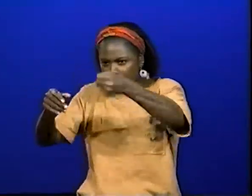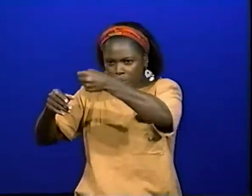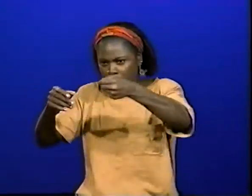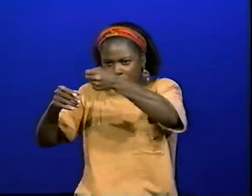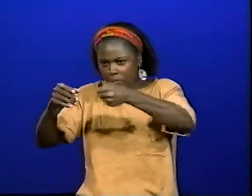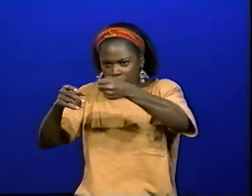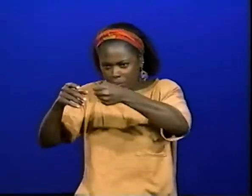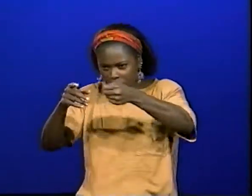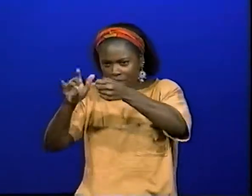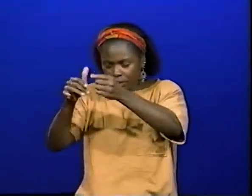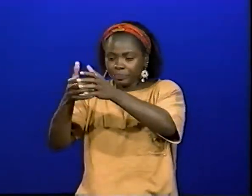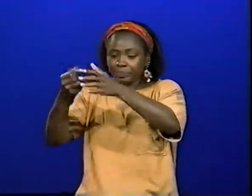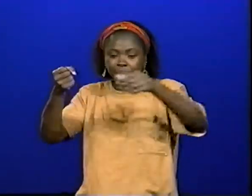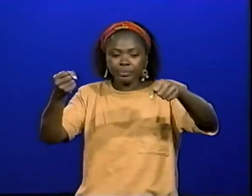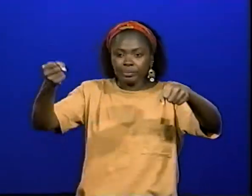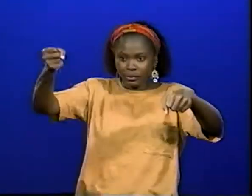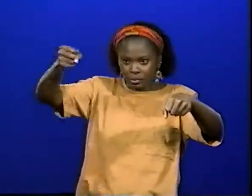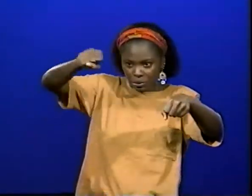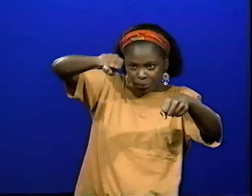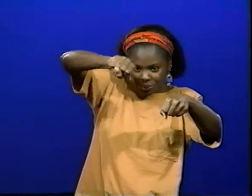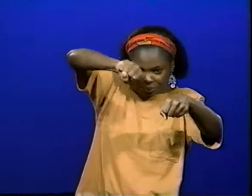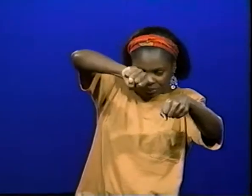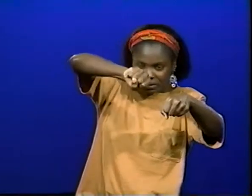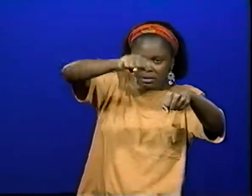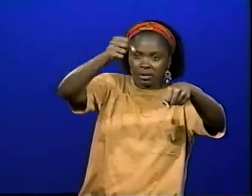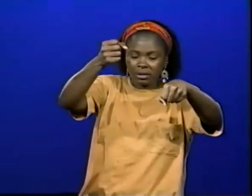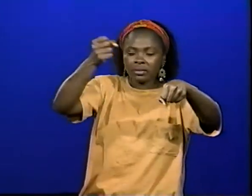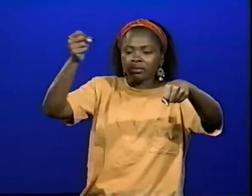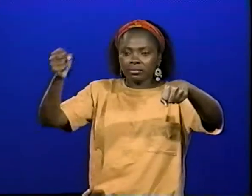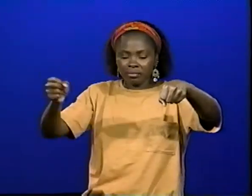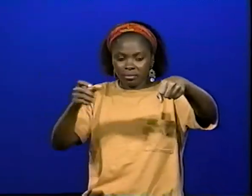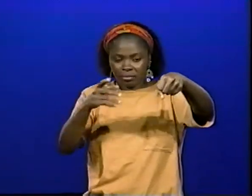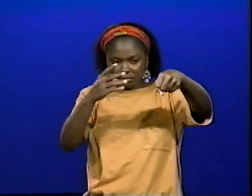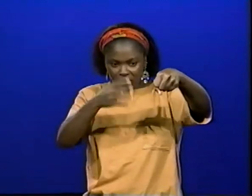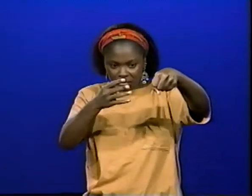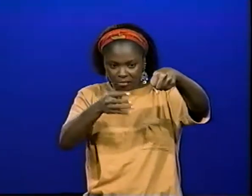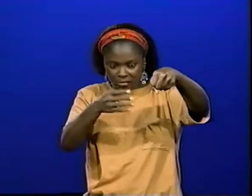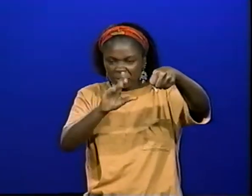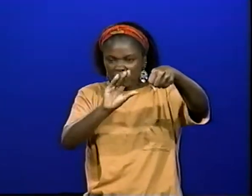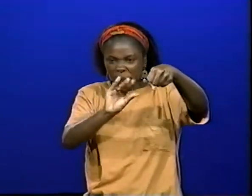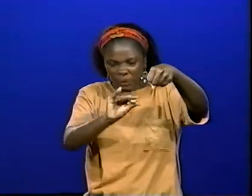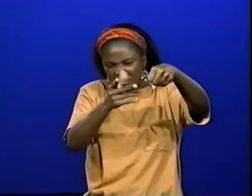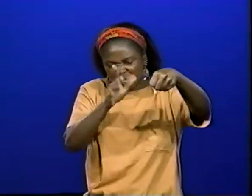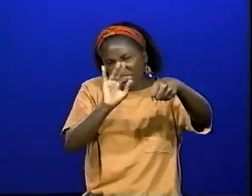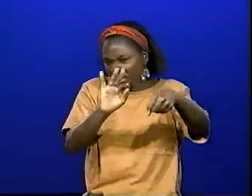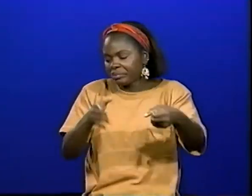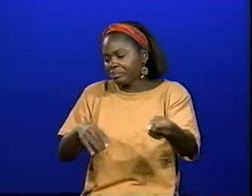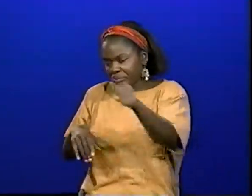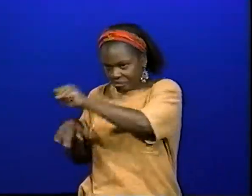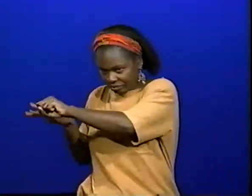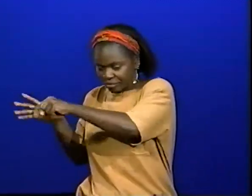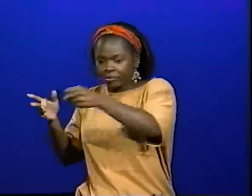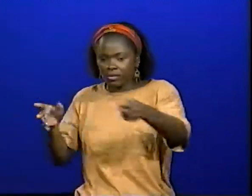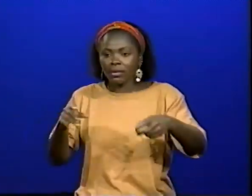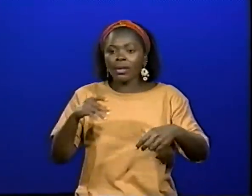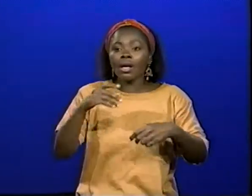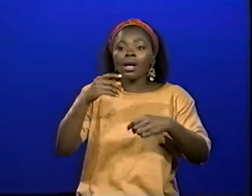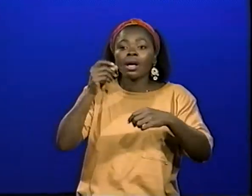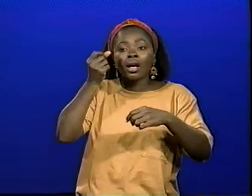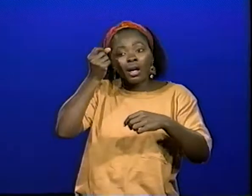Make sure that you use water to get all the bits and pieces of carrots out of the blender. And after you've gotten all the